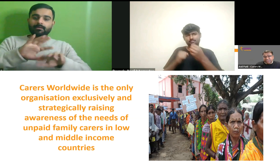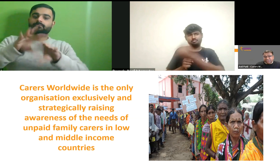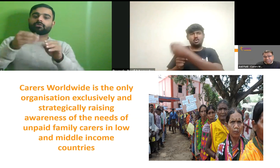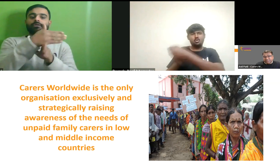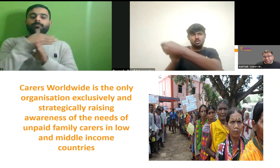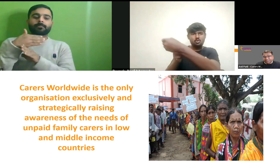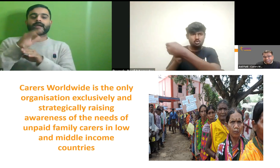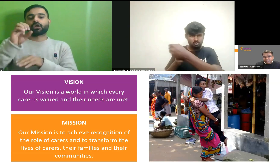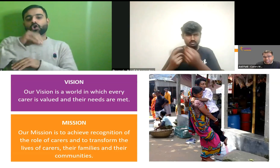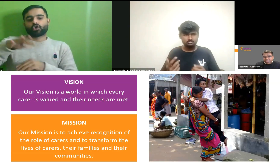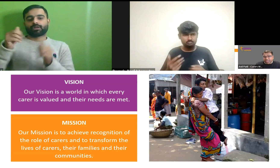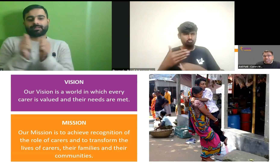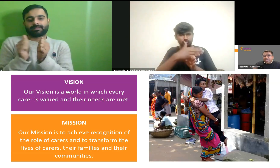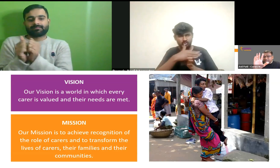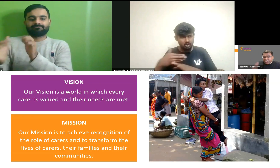partner organizations.